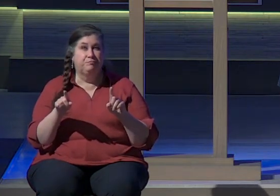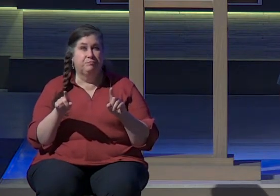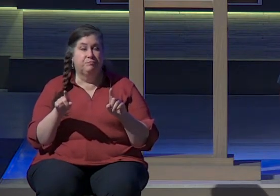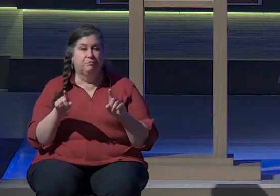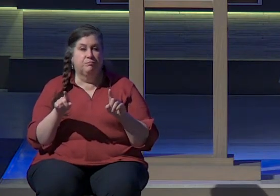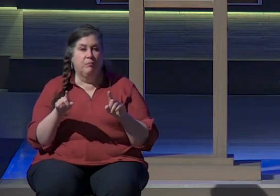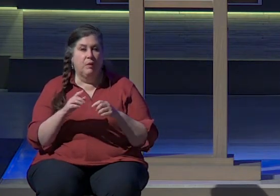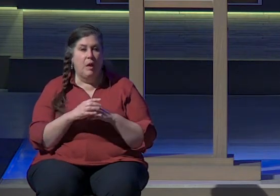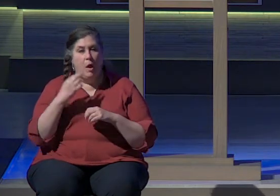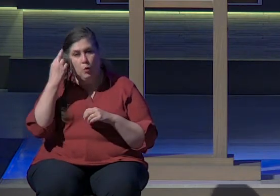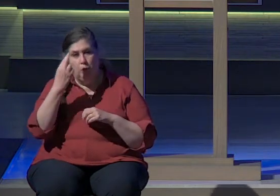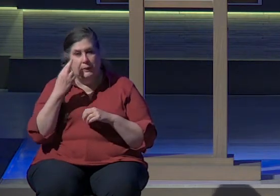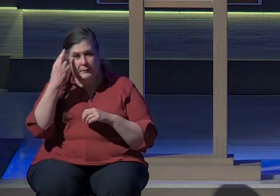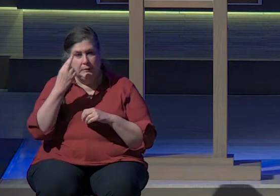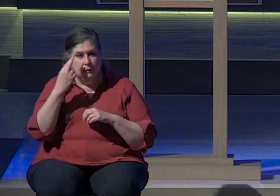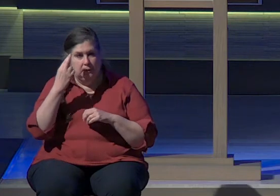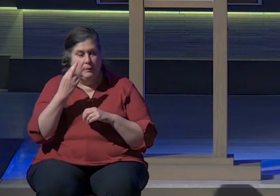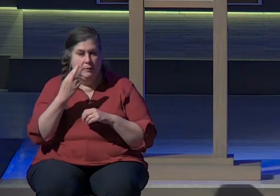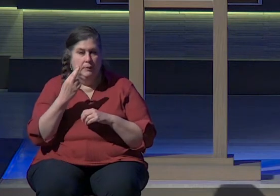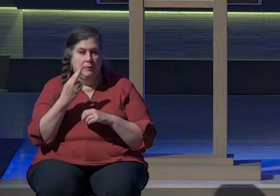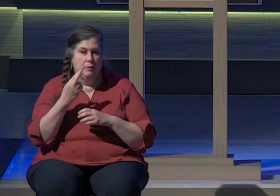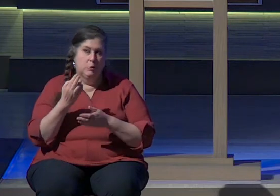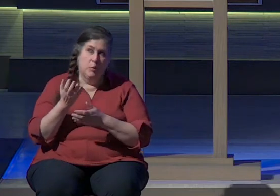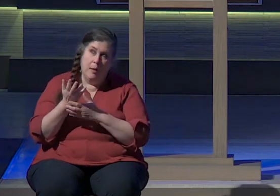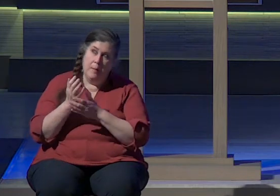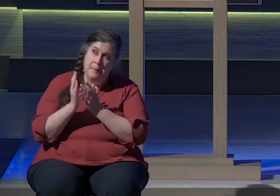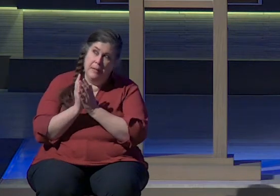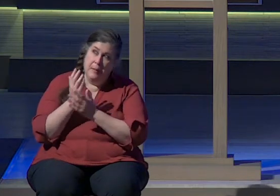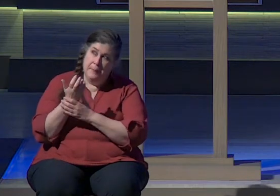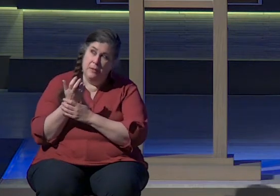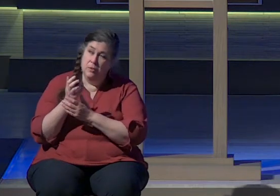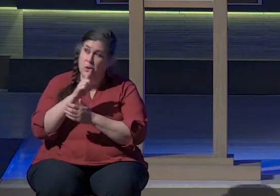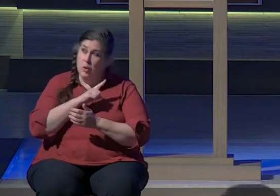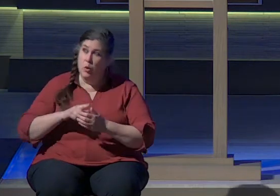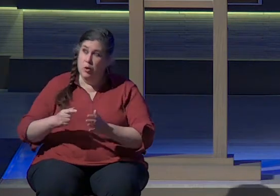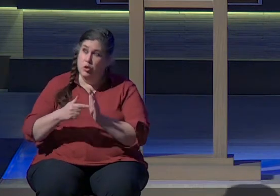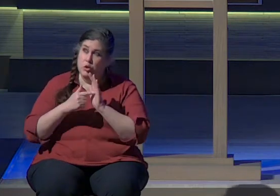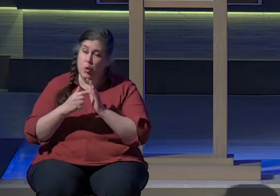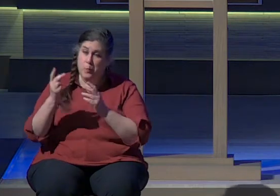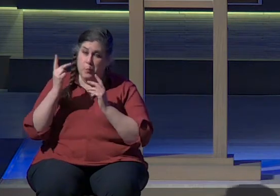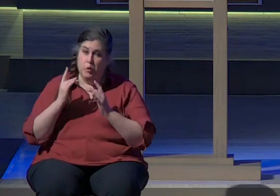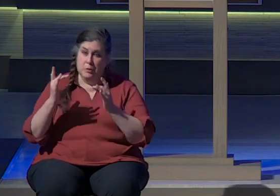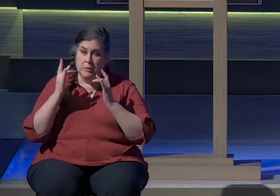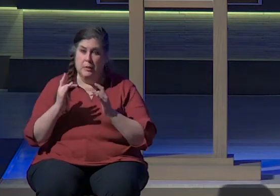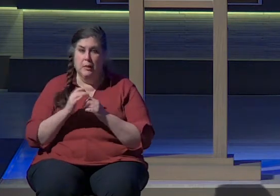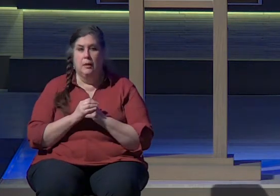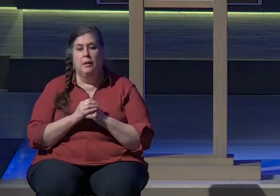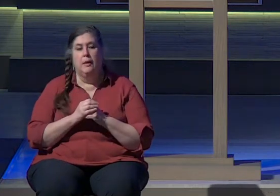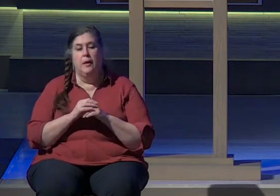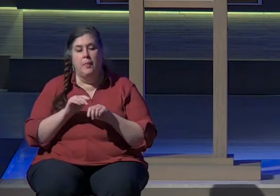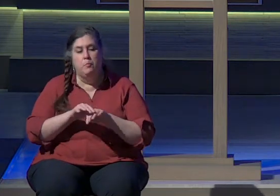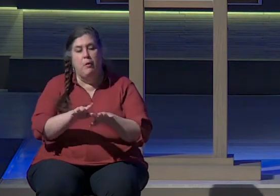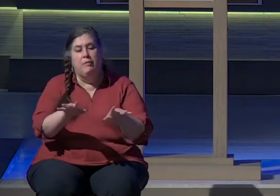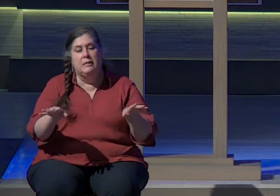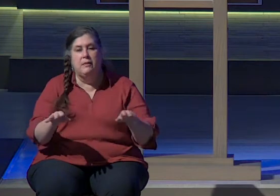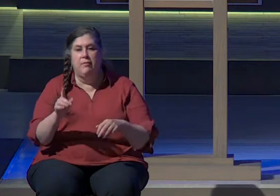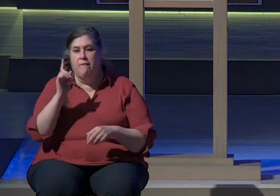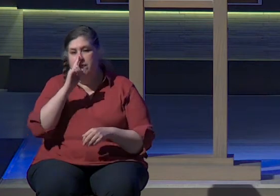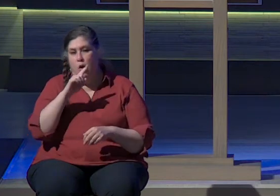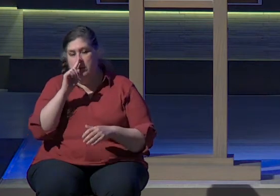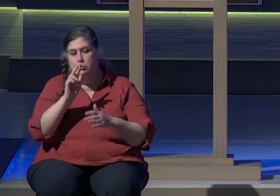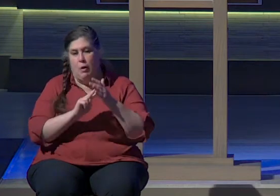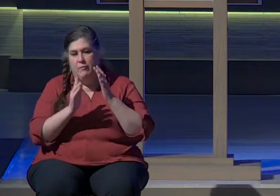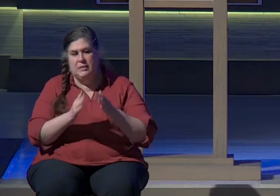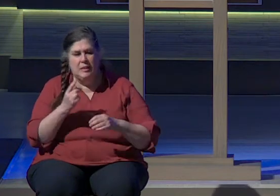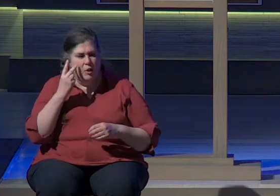but a rationale to appeal to the Lord to show mercy is the prevalence of the false prophets, right? Saying,